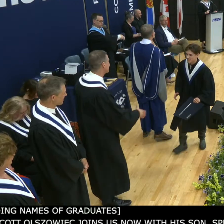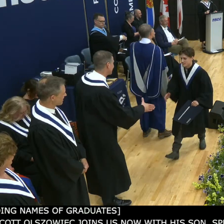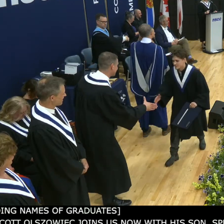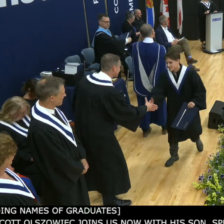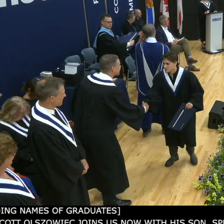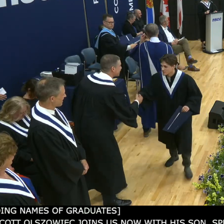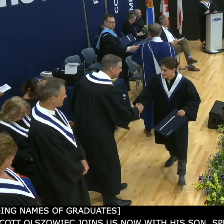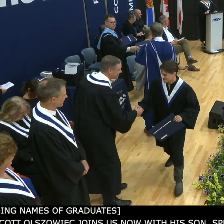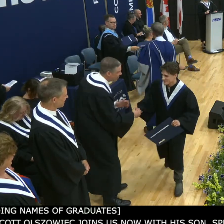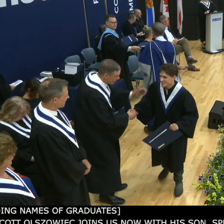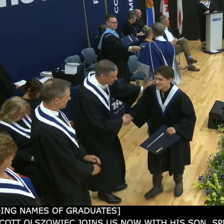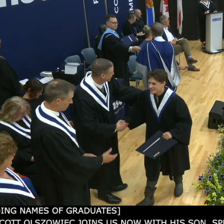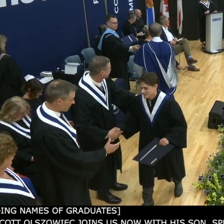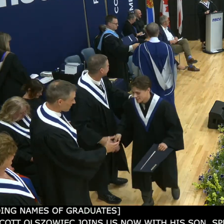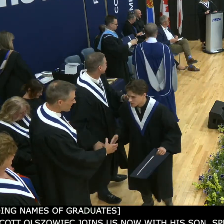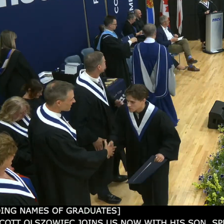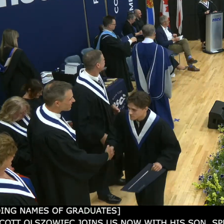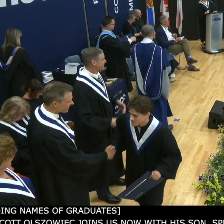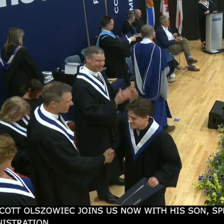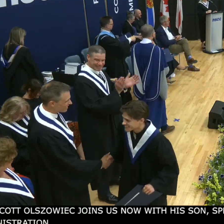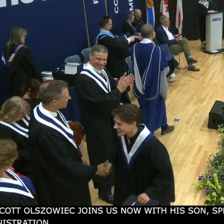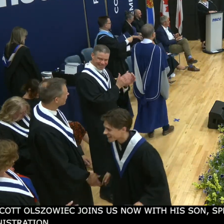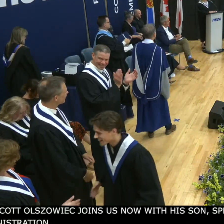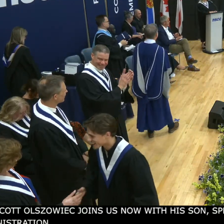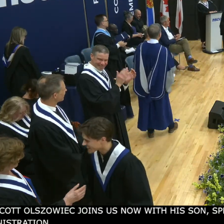Gracie Riley Halliday.